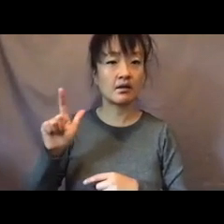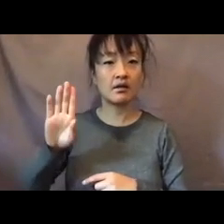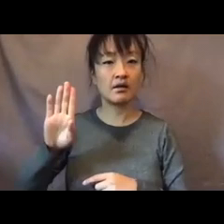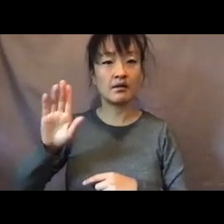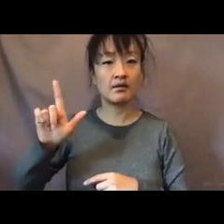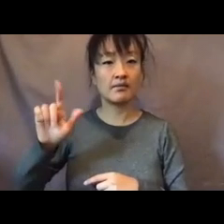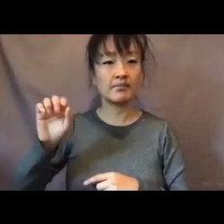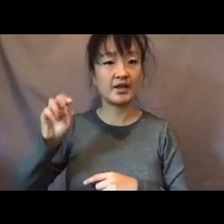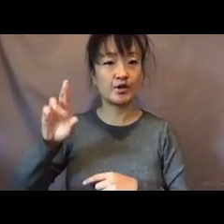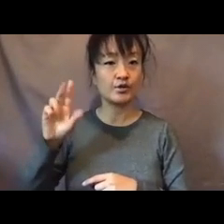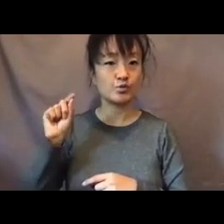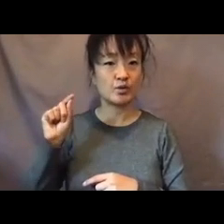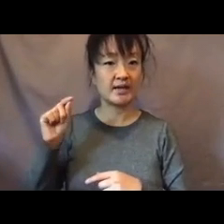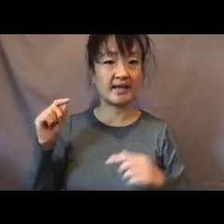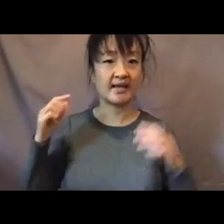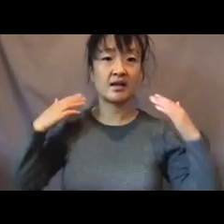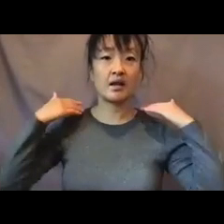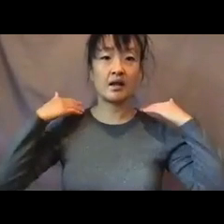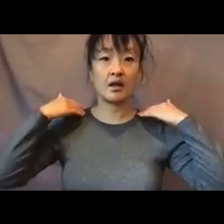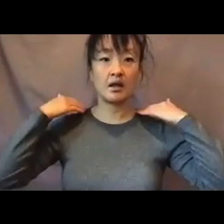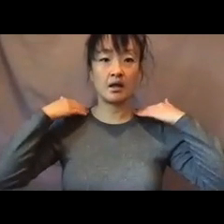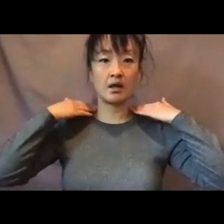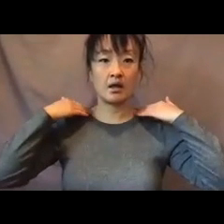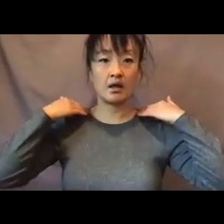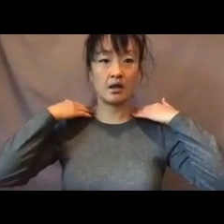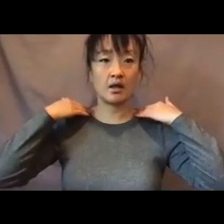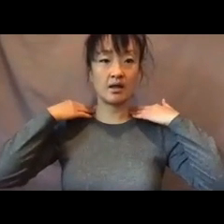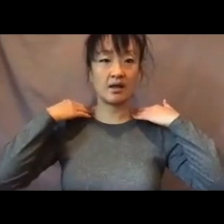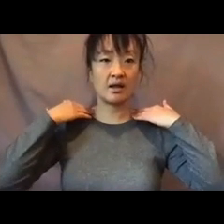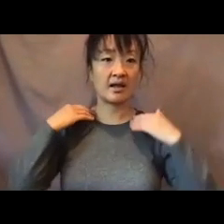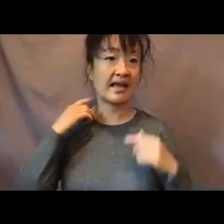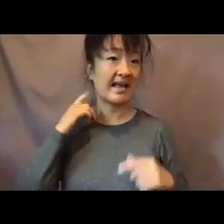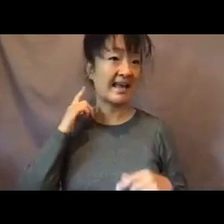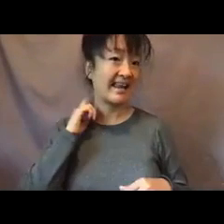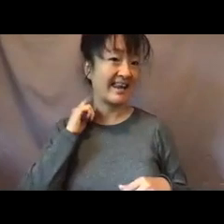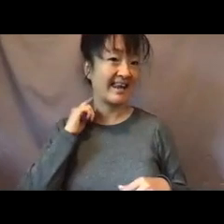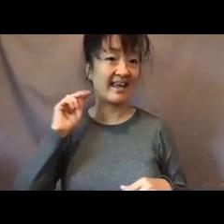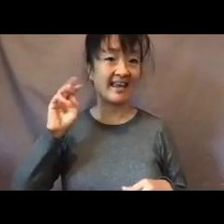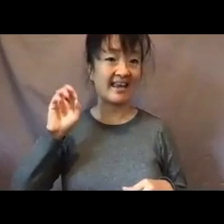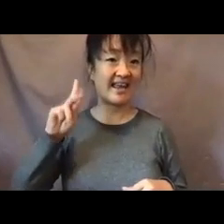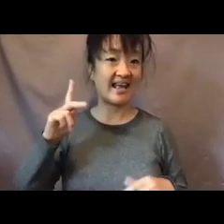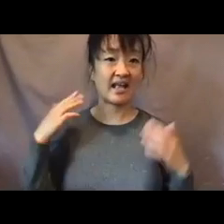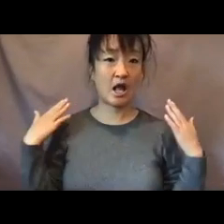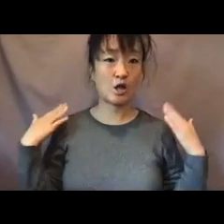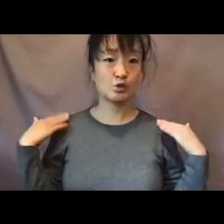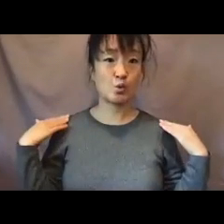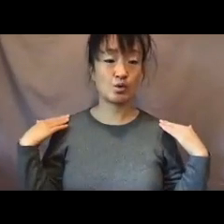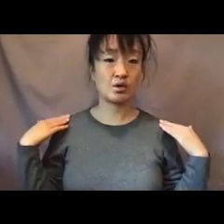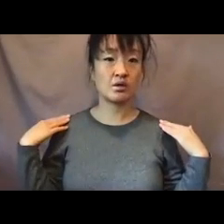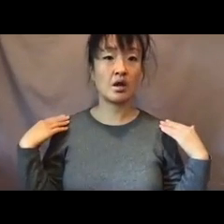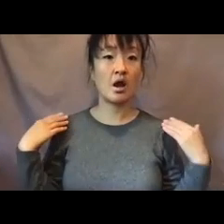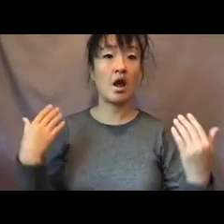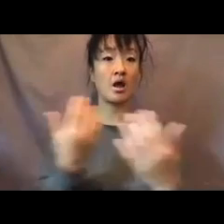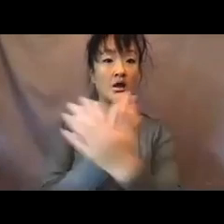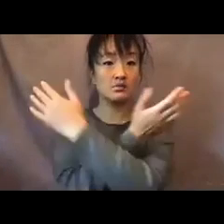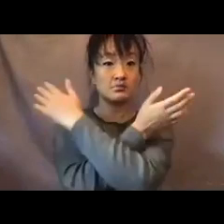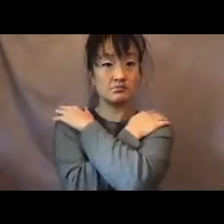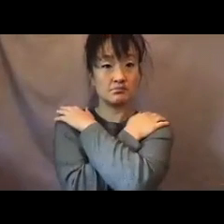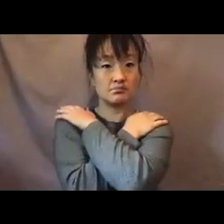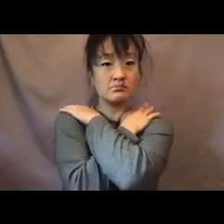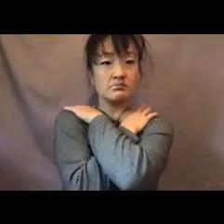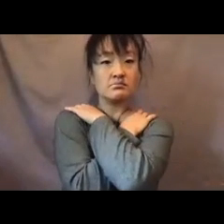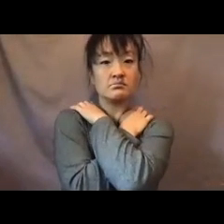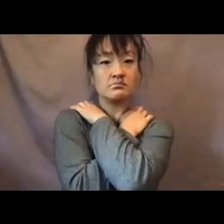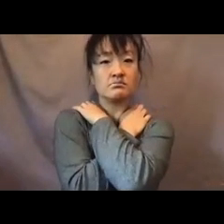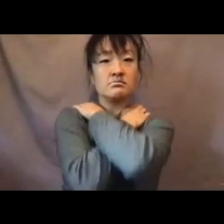your neck and your shoulder. And you can basically give yourself a hug, right? Cross your arms over and sort of massage into this